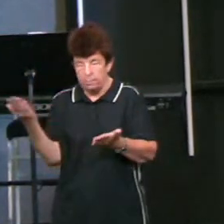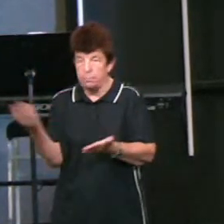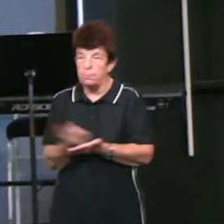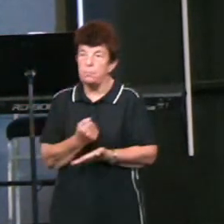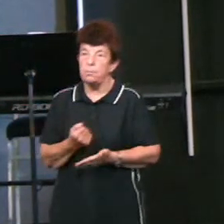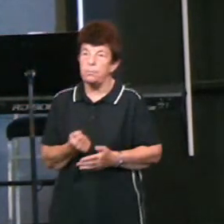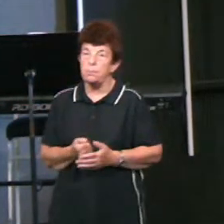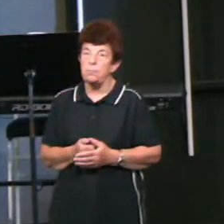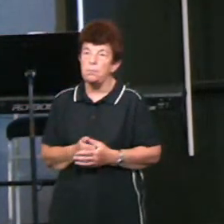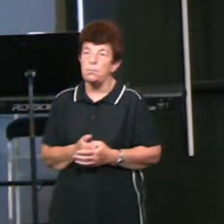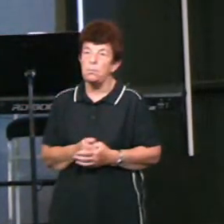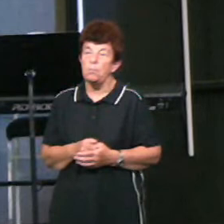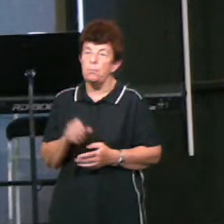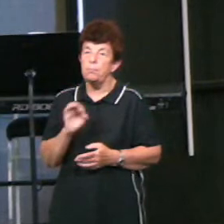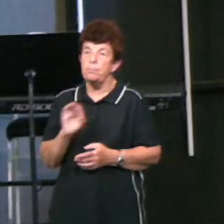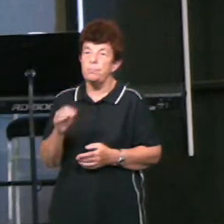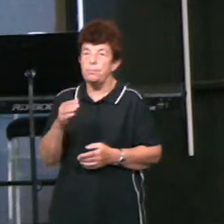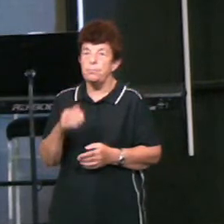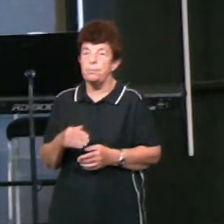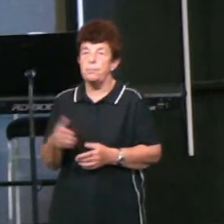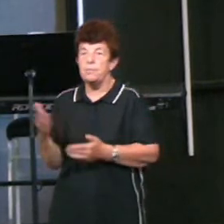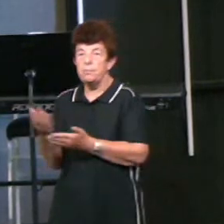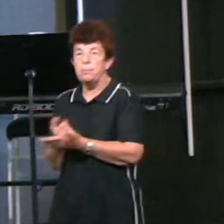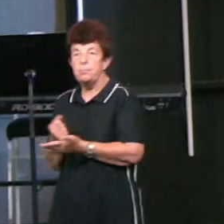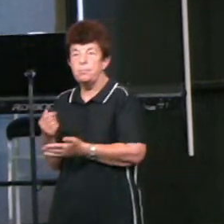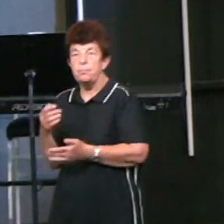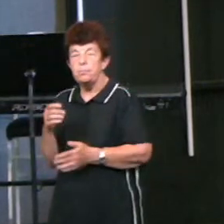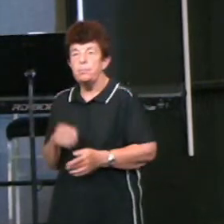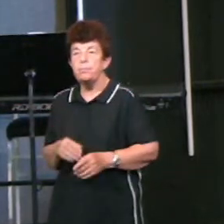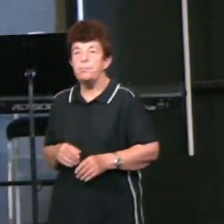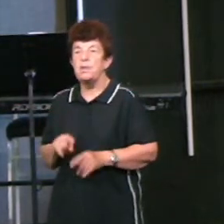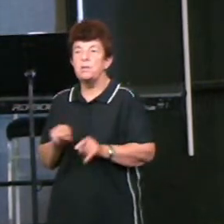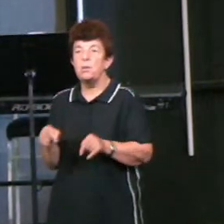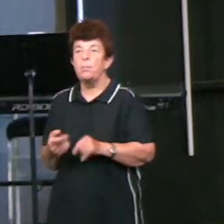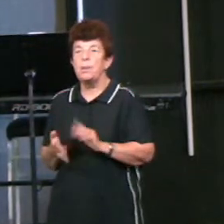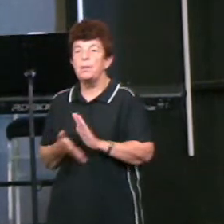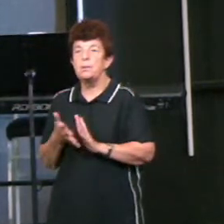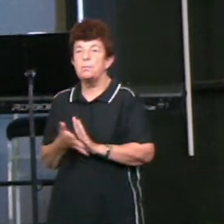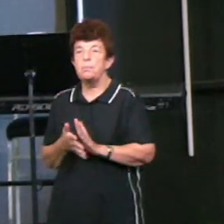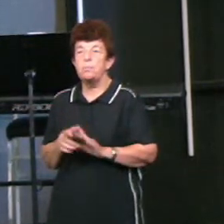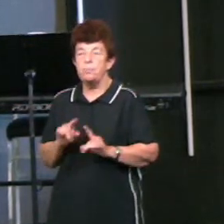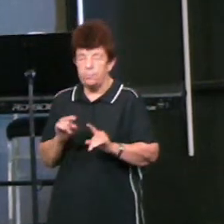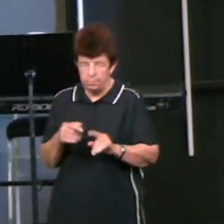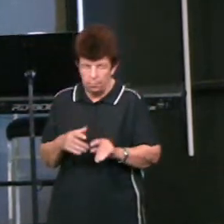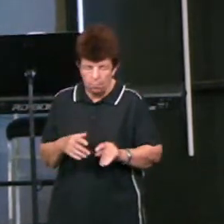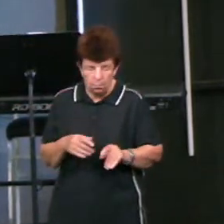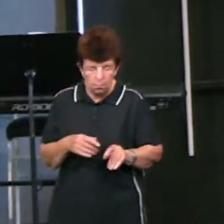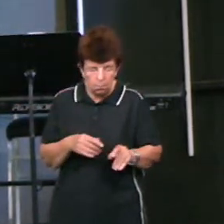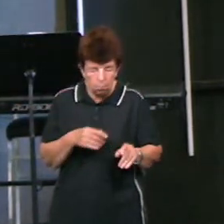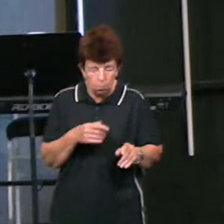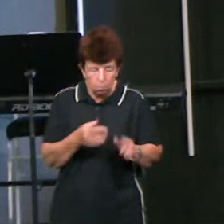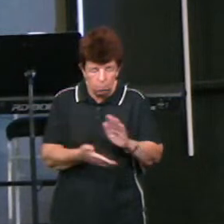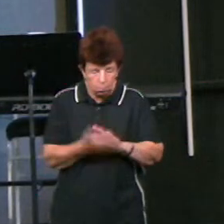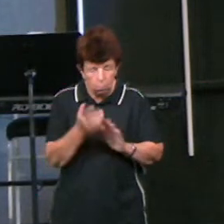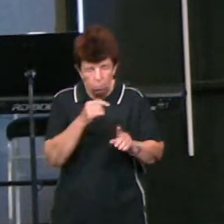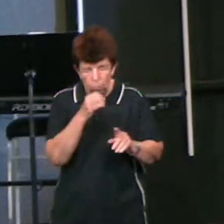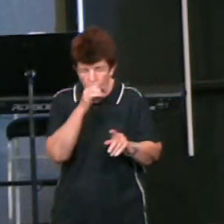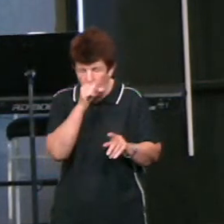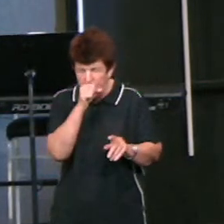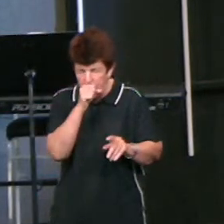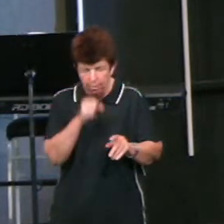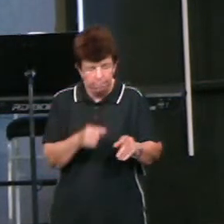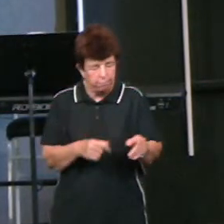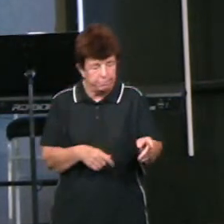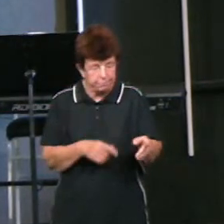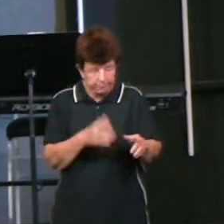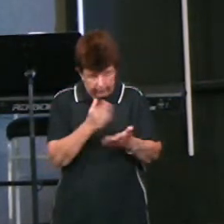Salvation is for Christians. And so we're called to go out. We're called as disciples to go out to